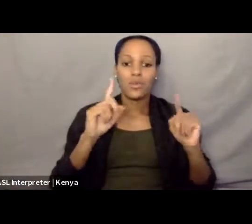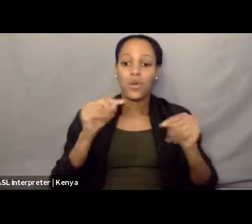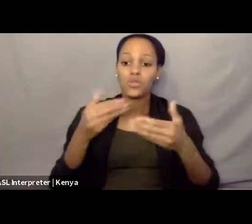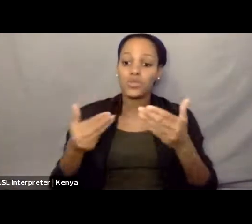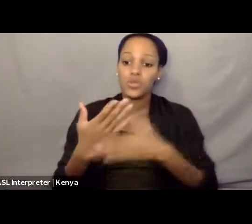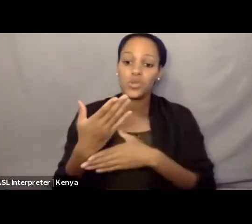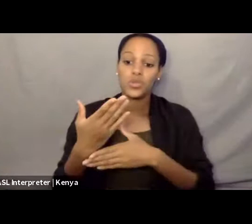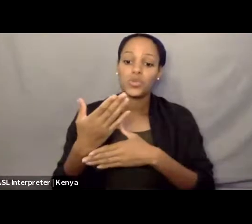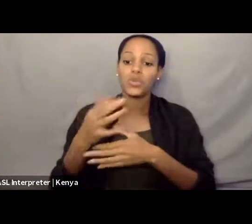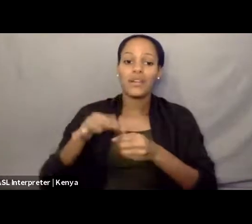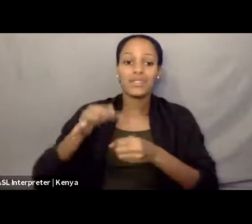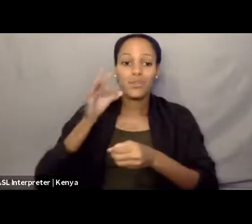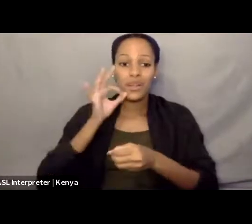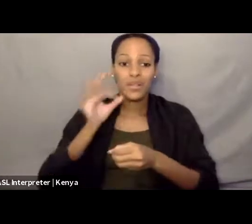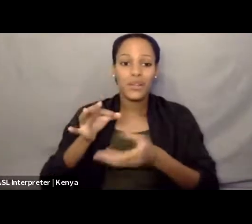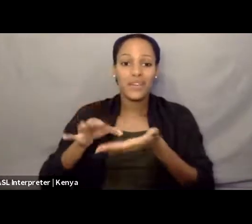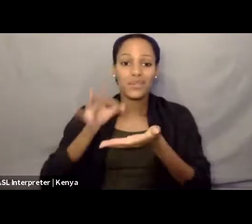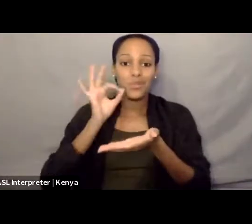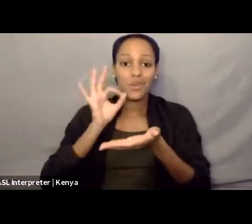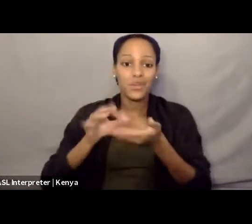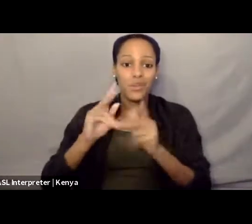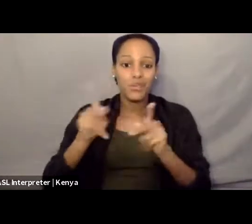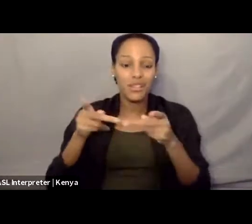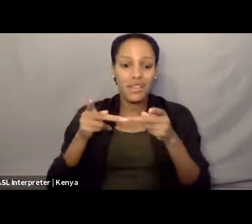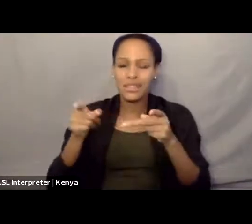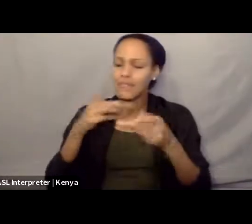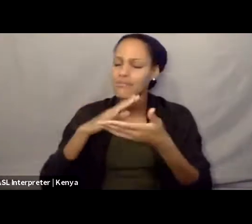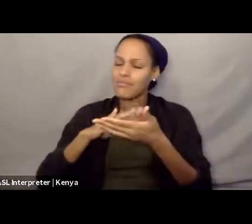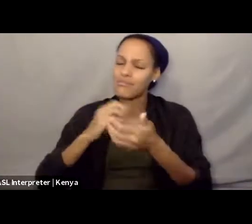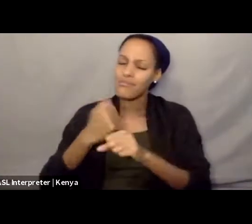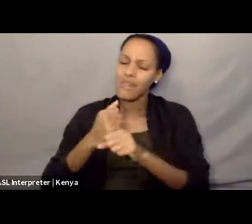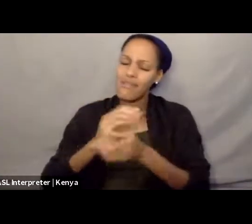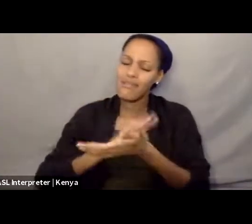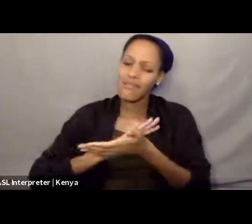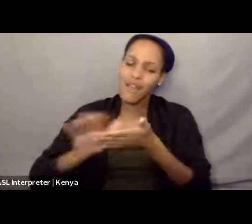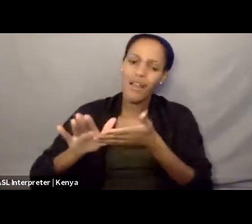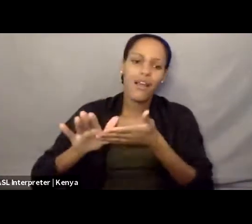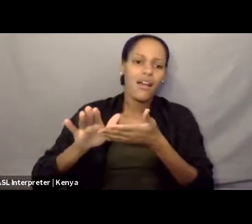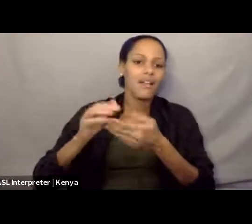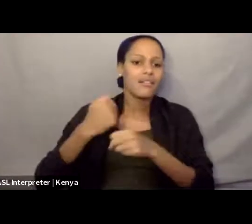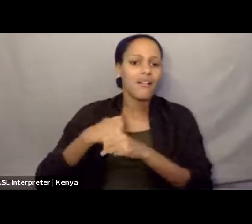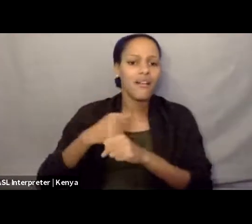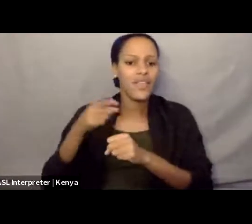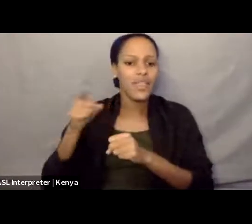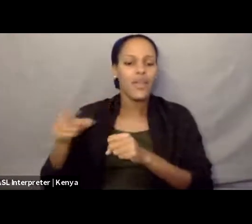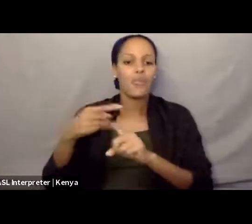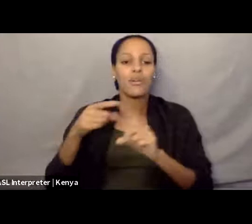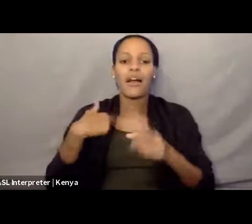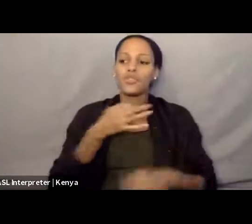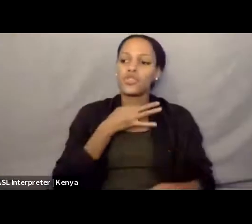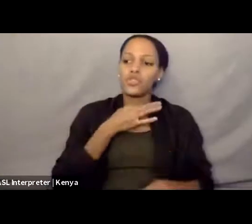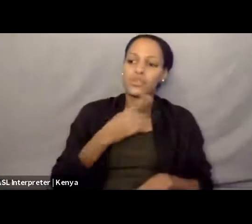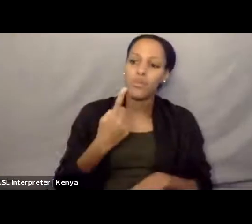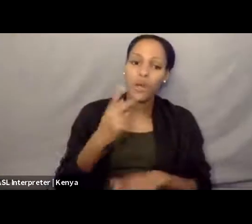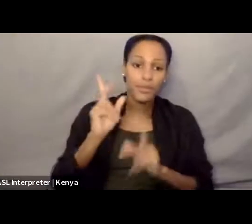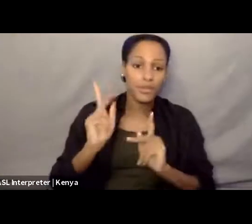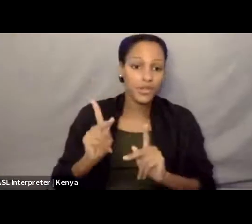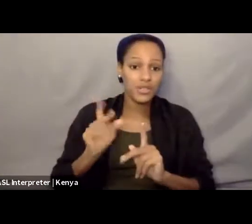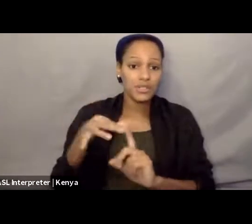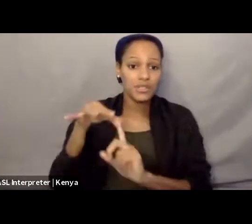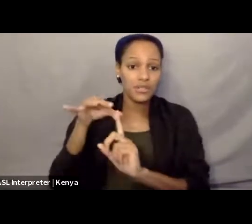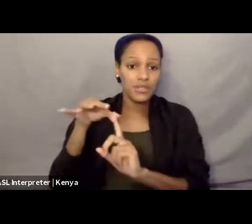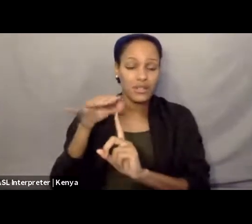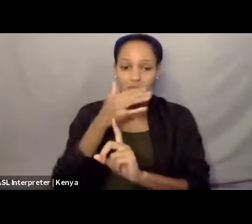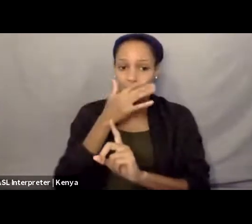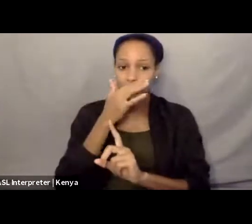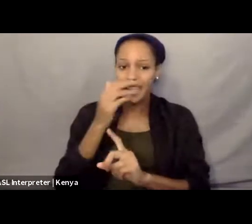the very fine small coffee drinks they make, but also for the curiosity of one barista in particular, who